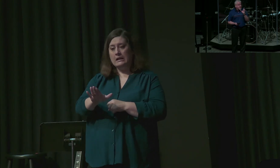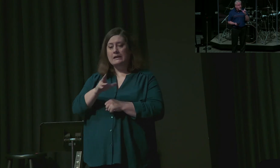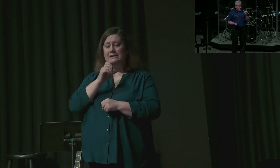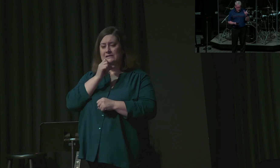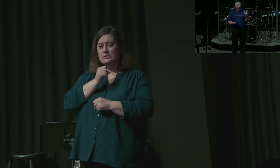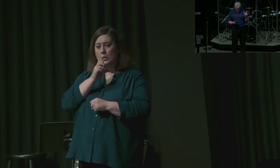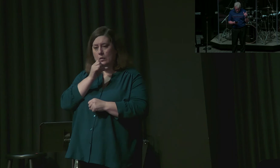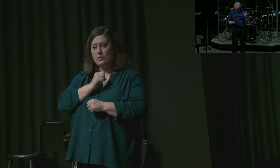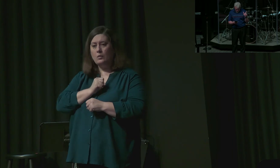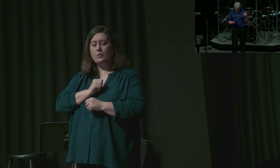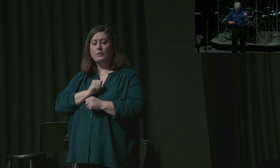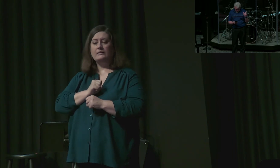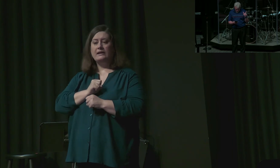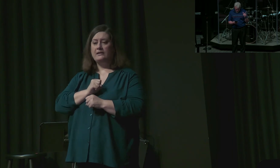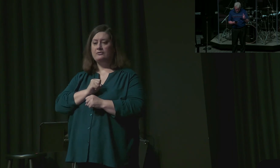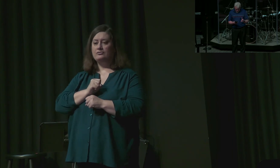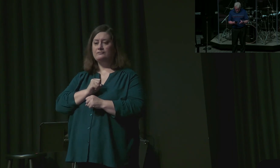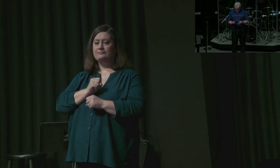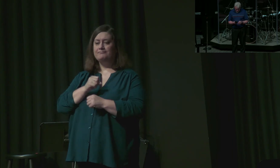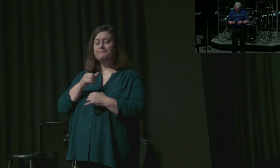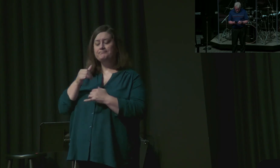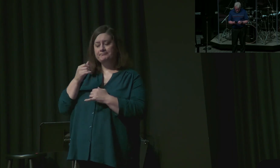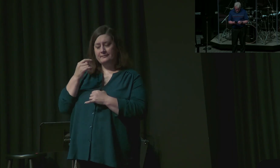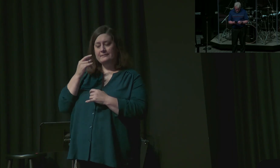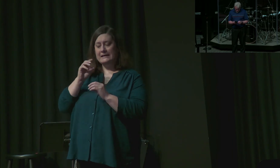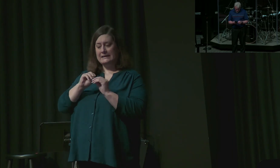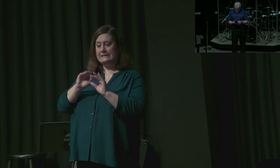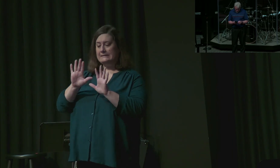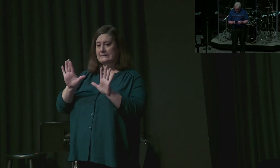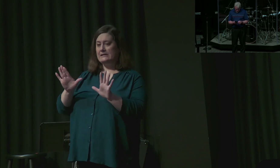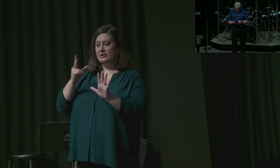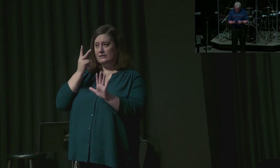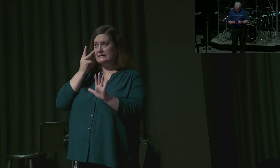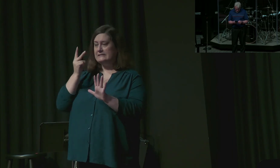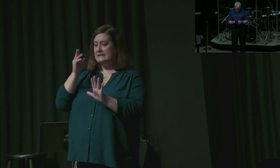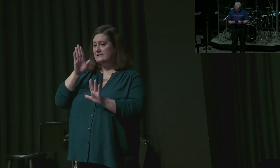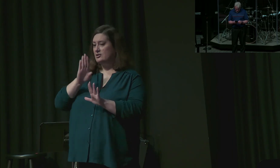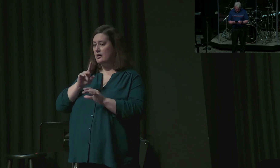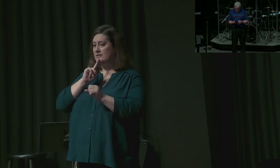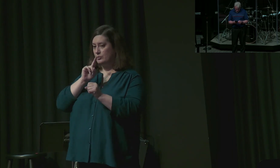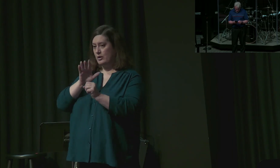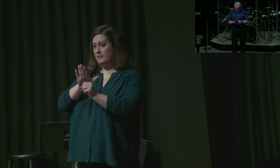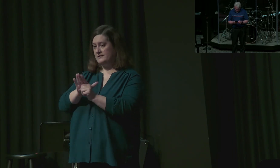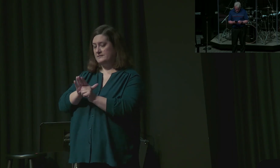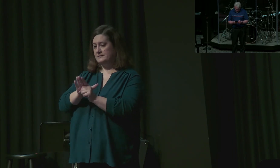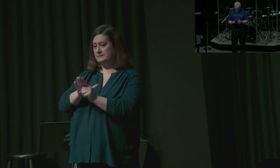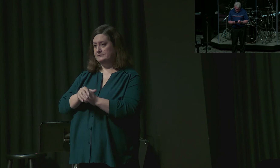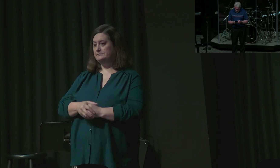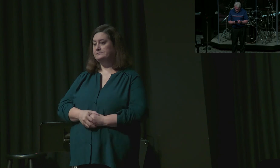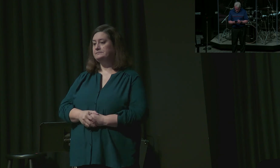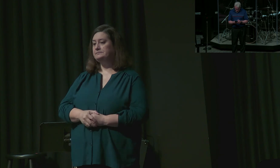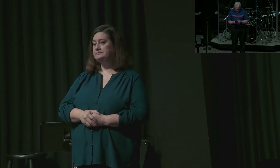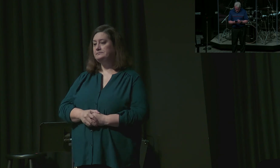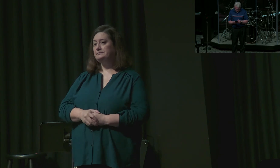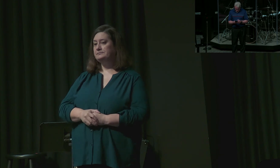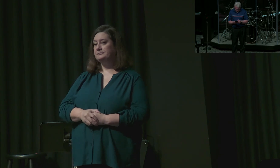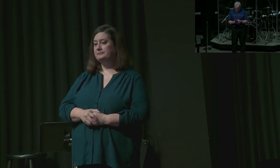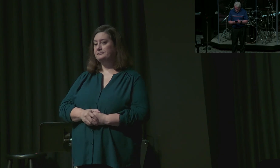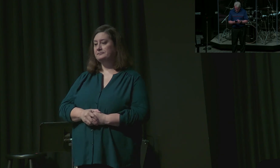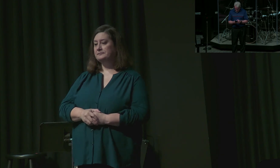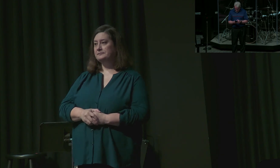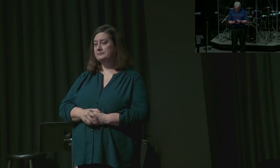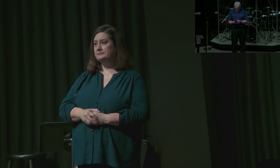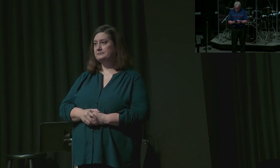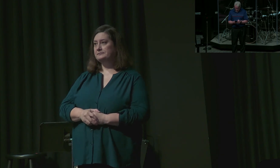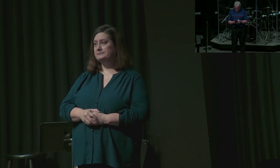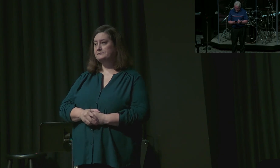sees clearly what God has said. It is no wonder then that two old